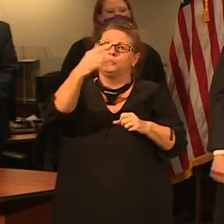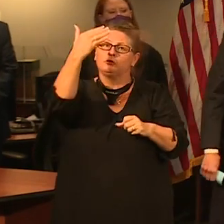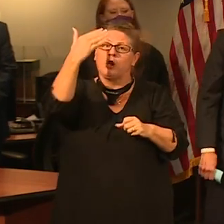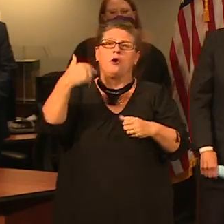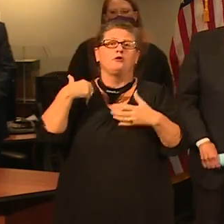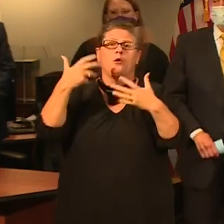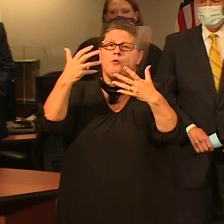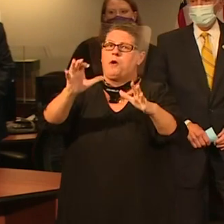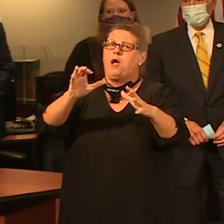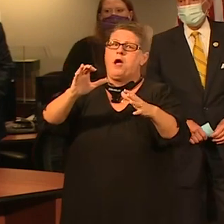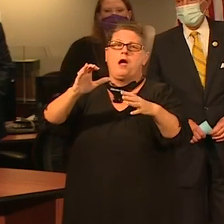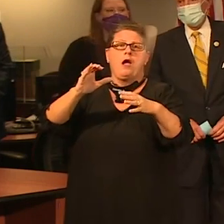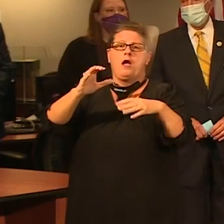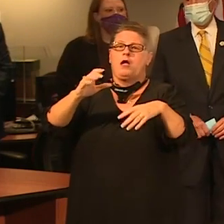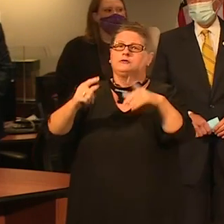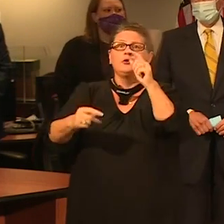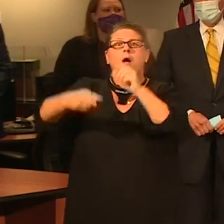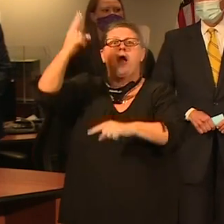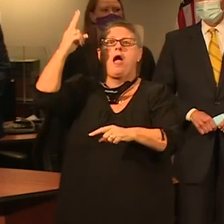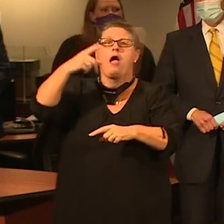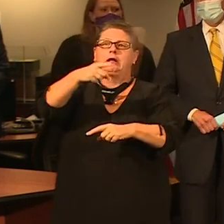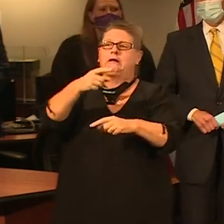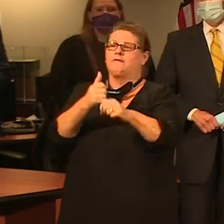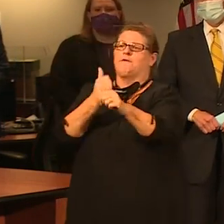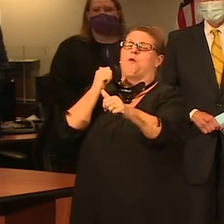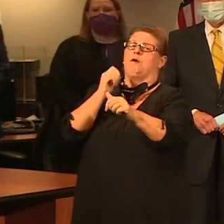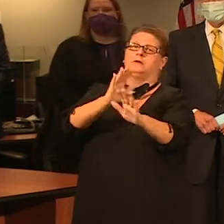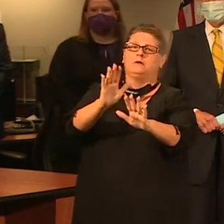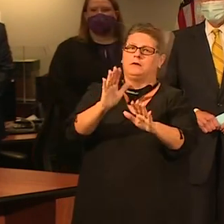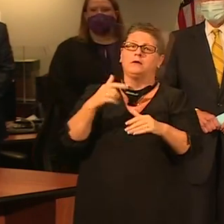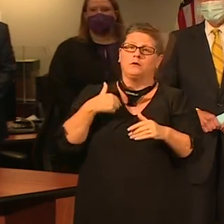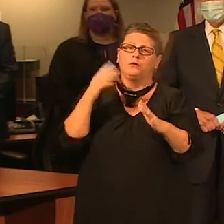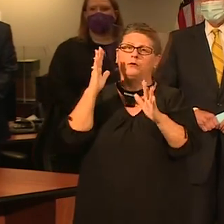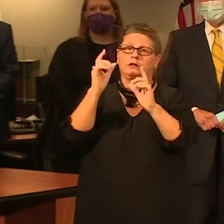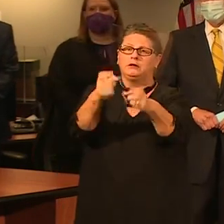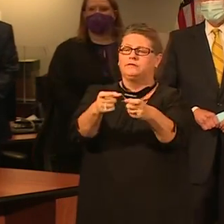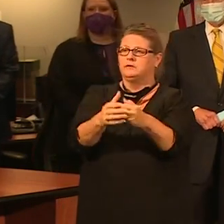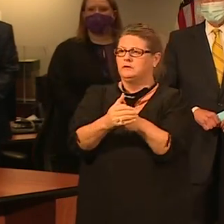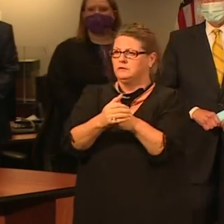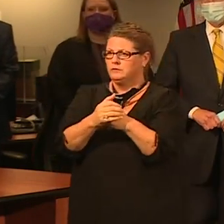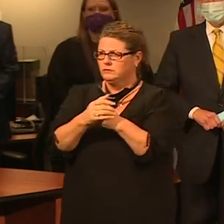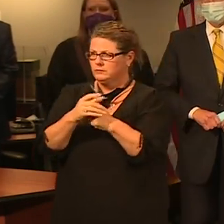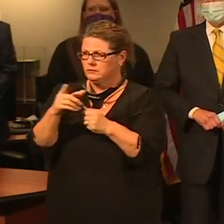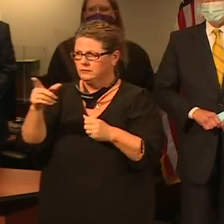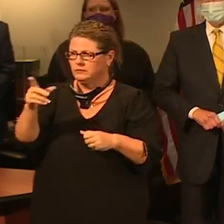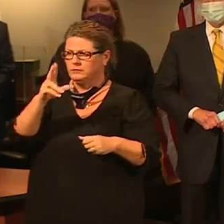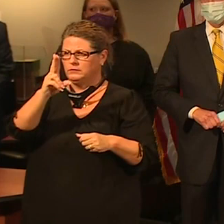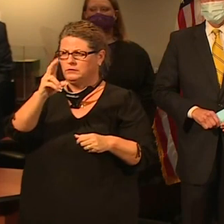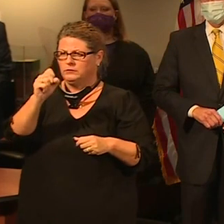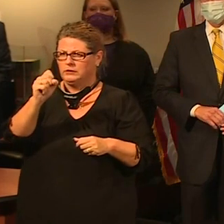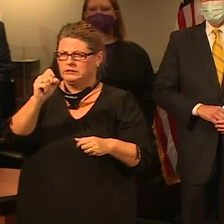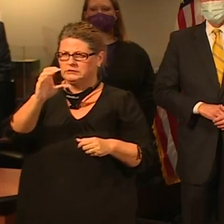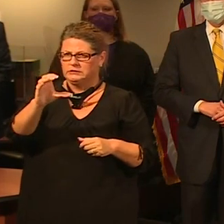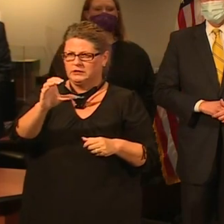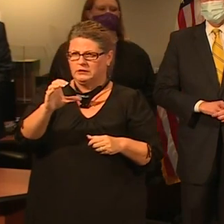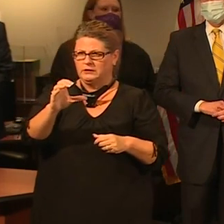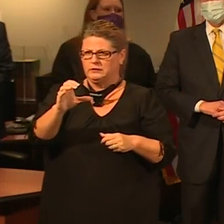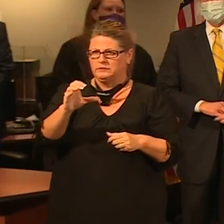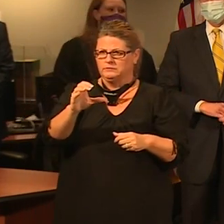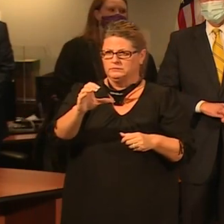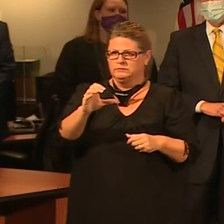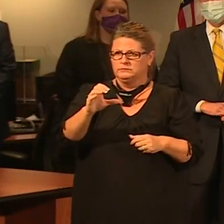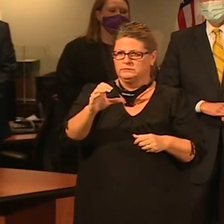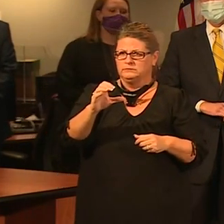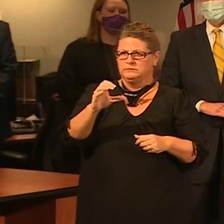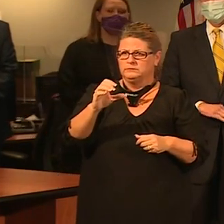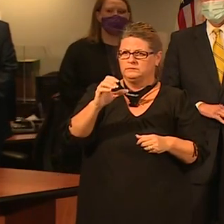I have a question about saliva testing. We've seen it rolled out very successfully on USC's campus, testing a large number of students. Are there plans to roll this out